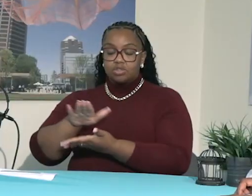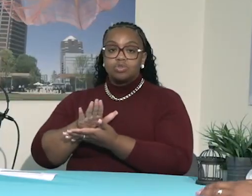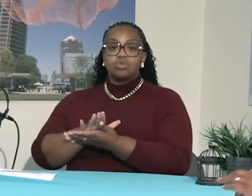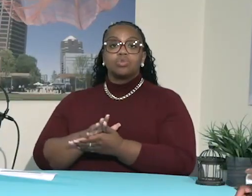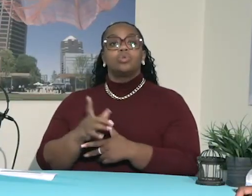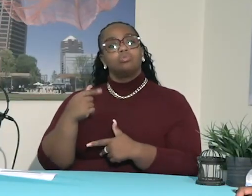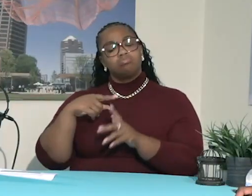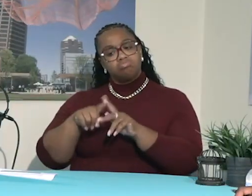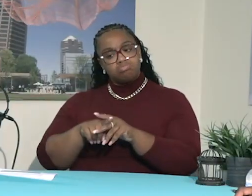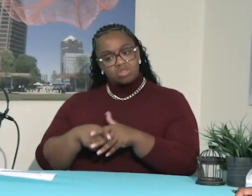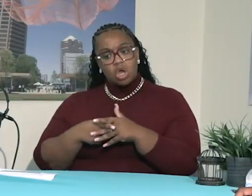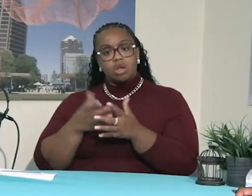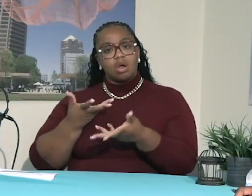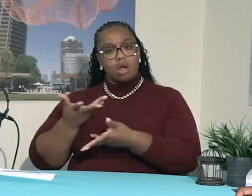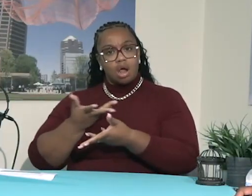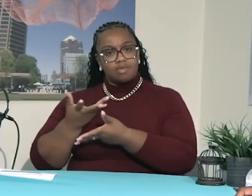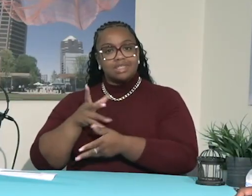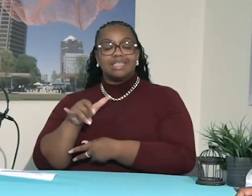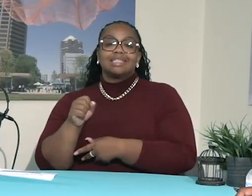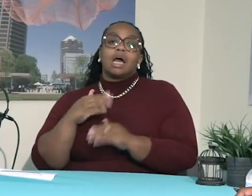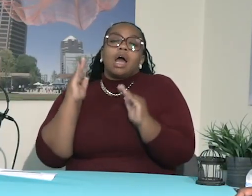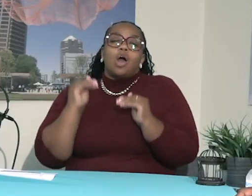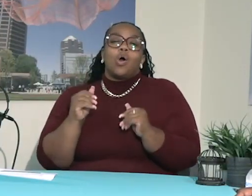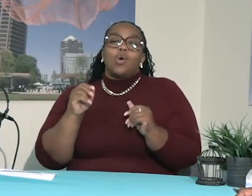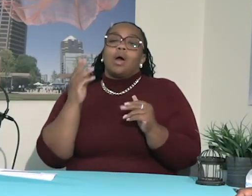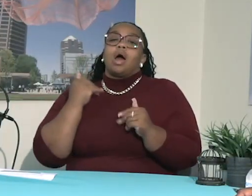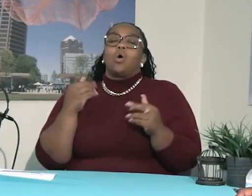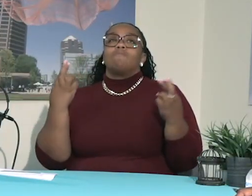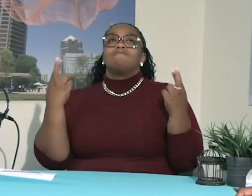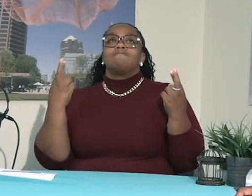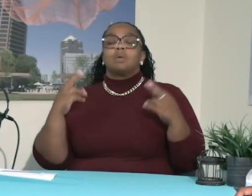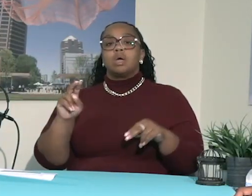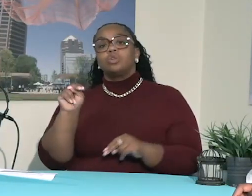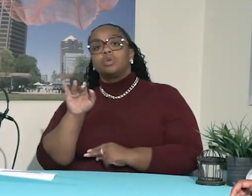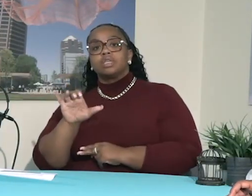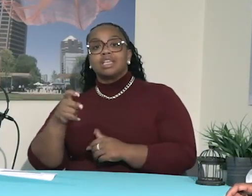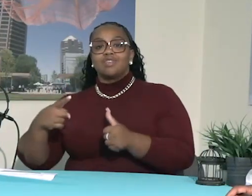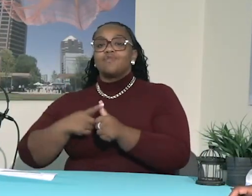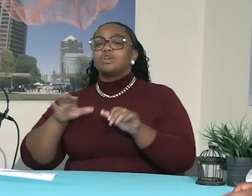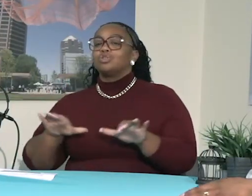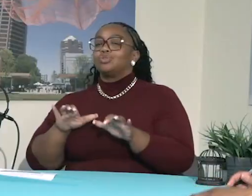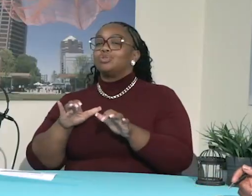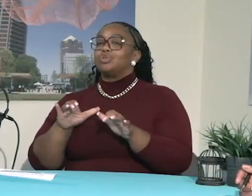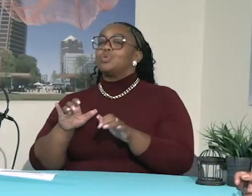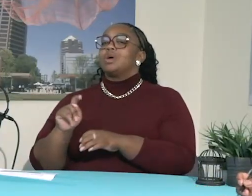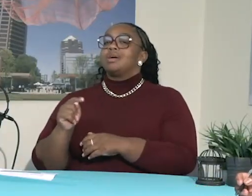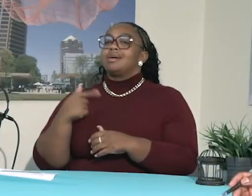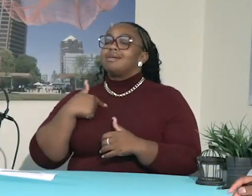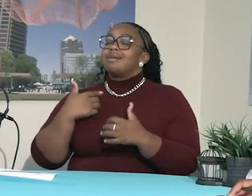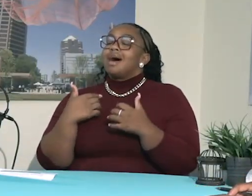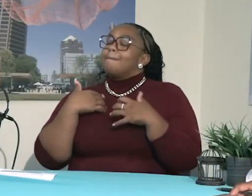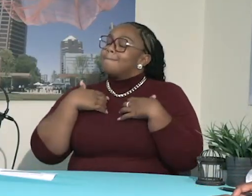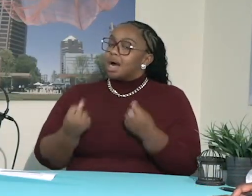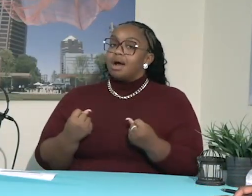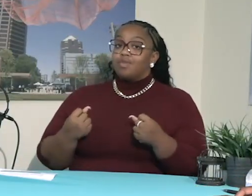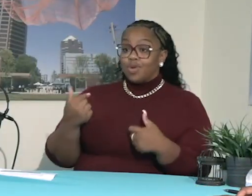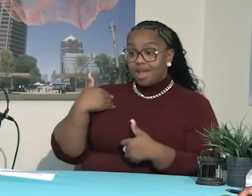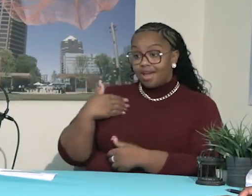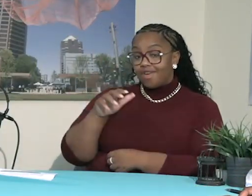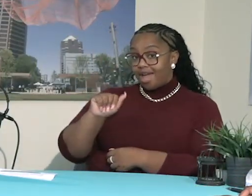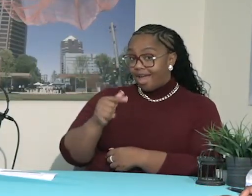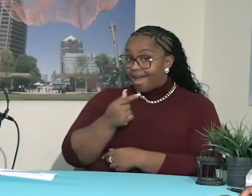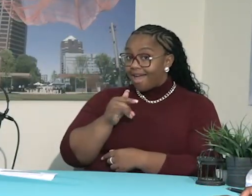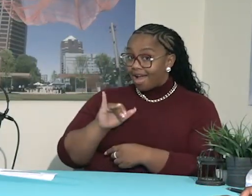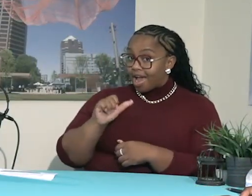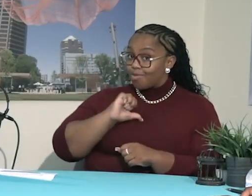hopeful that North Carolina is going to be the first to do it. I'm confident about that. Well, let's see. We can get that Aggie pride in there. Absolutely. I would love, listen,